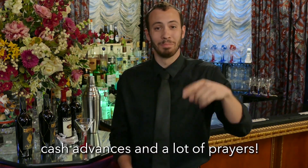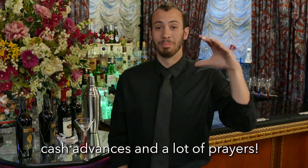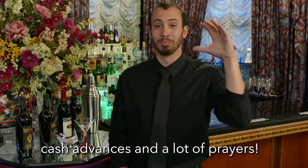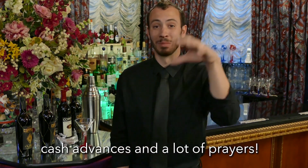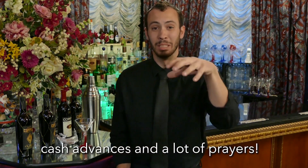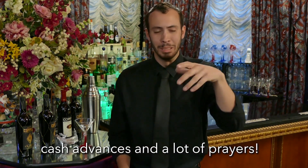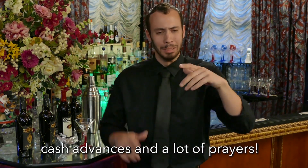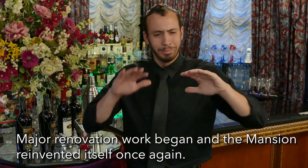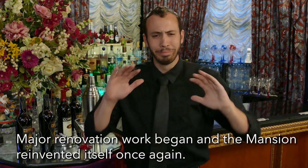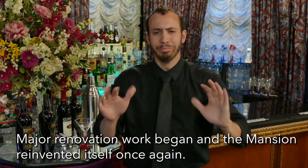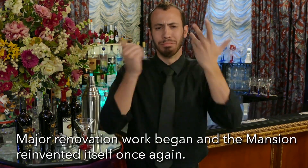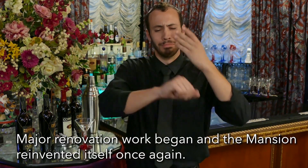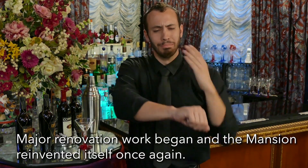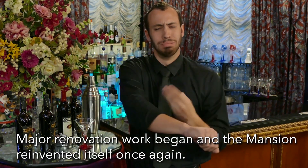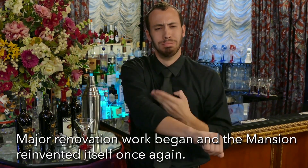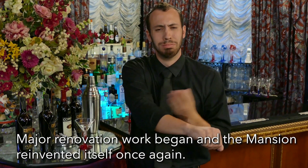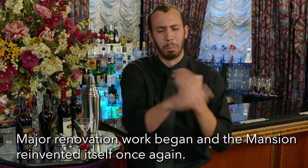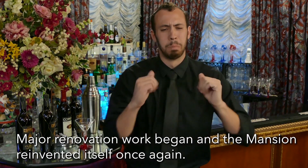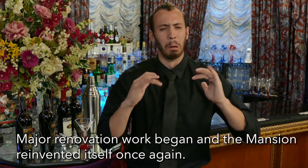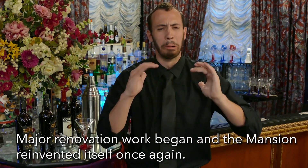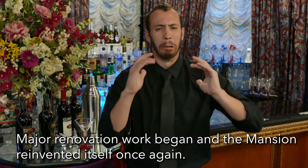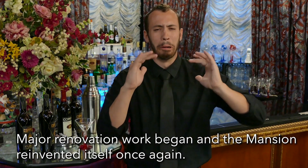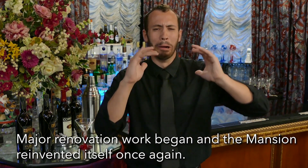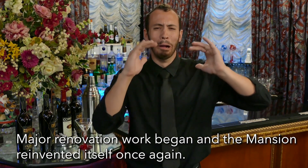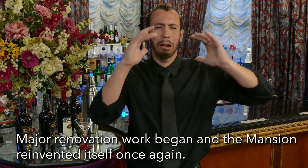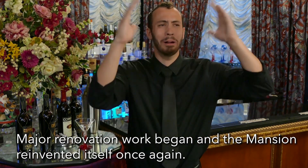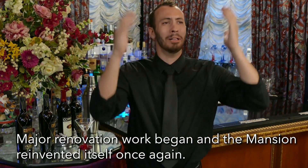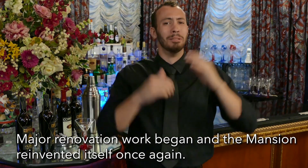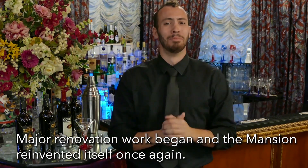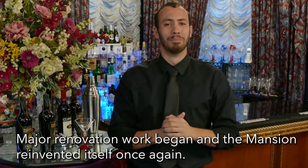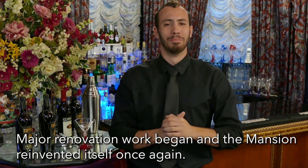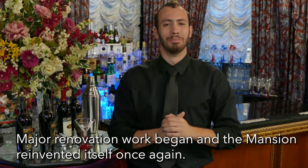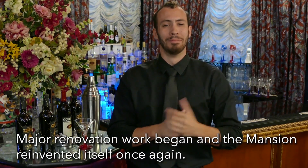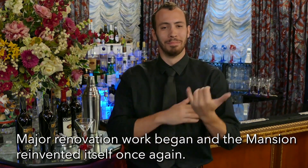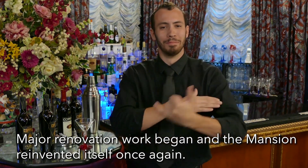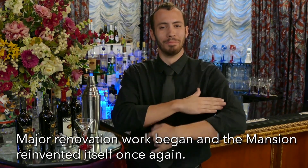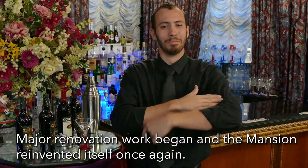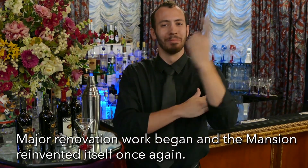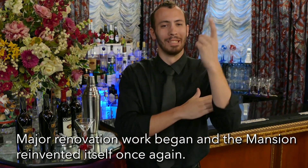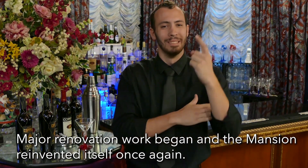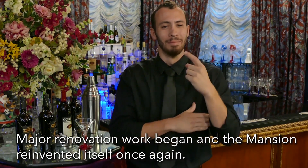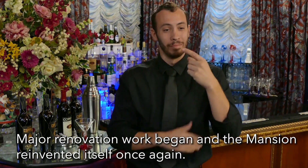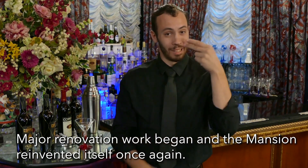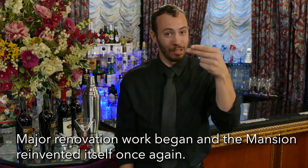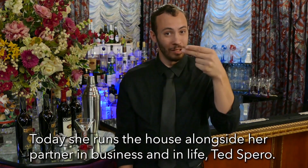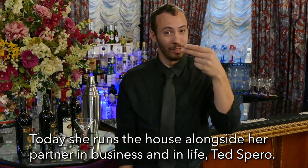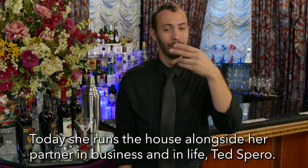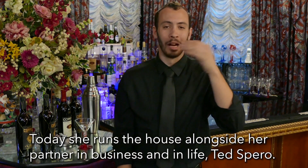prayers. Major renovation work began, and the mansion reinvented itself once again.